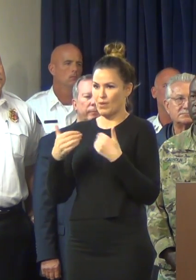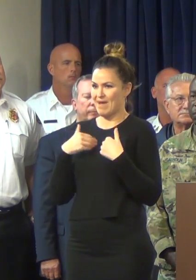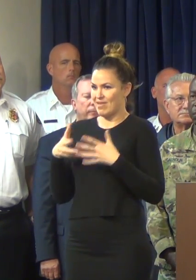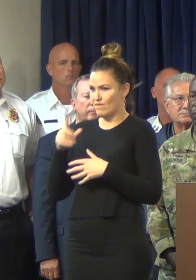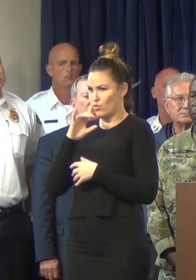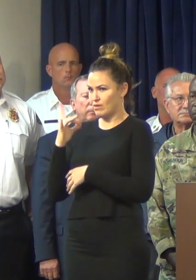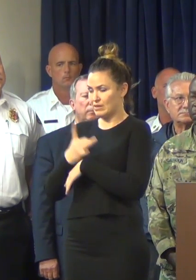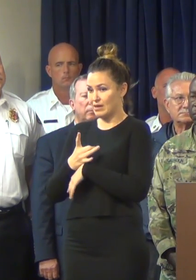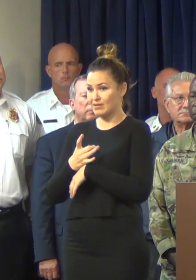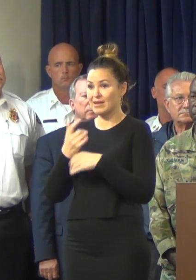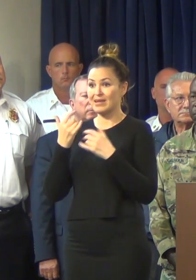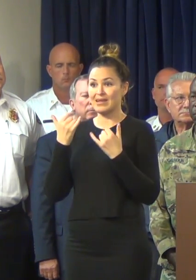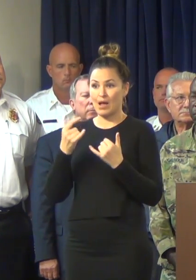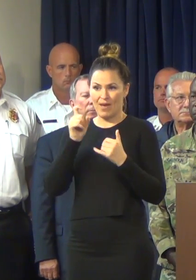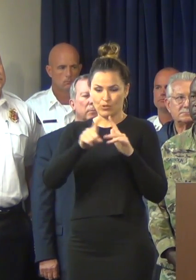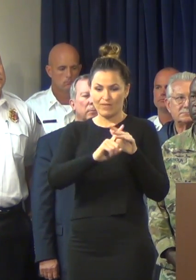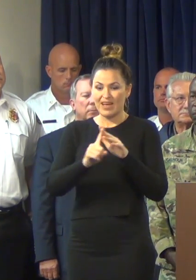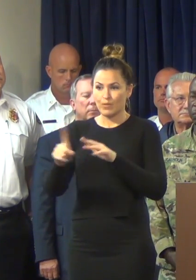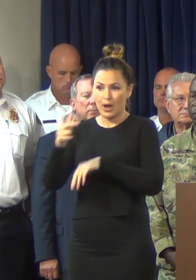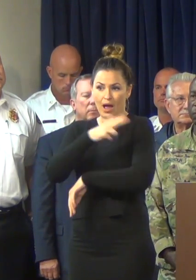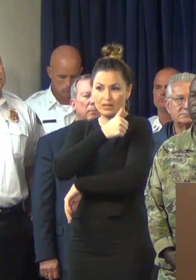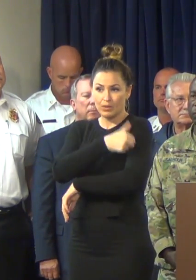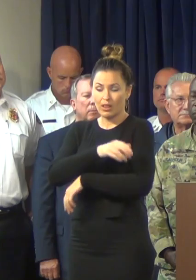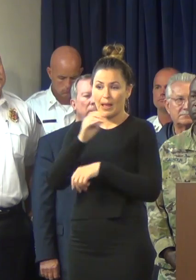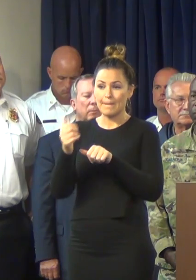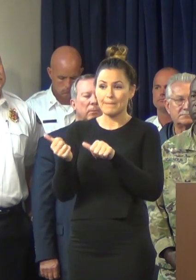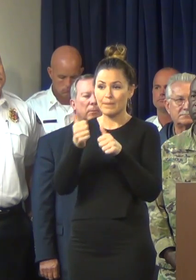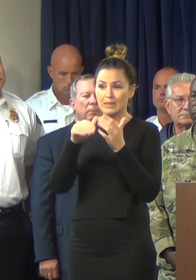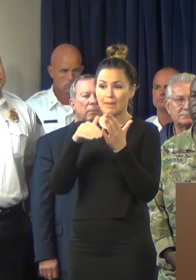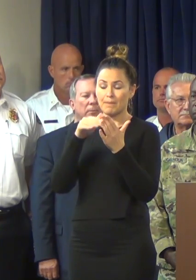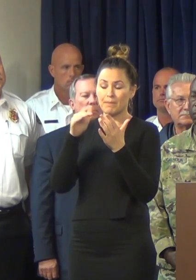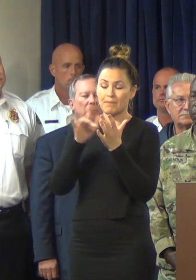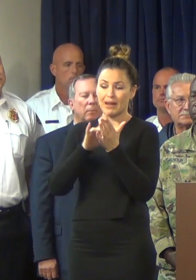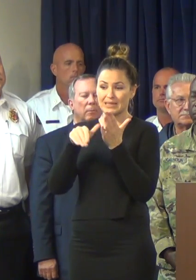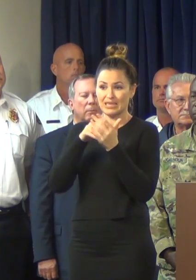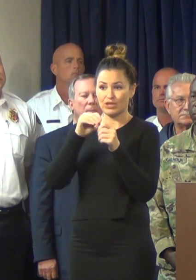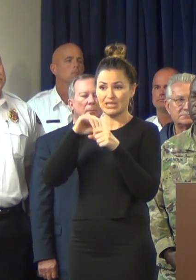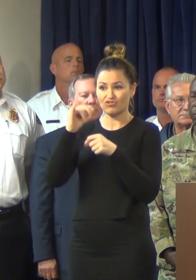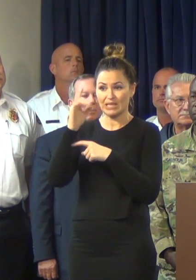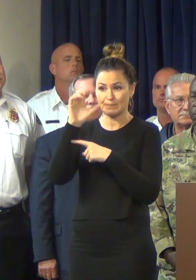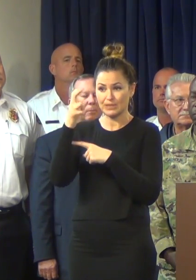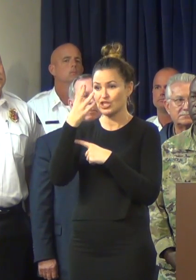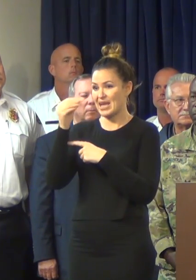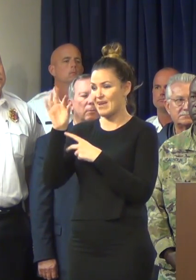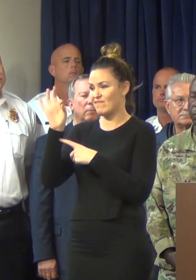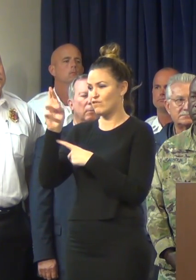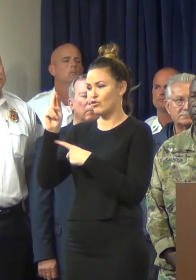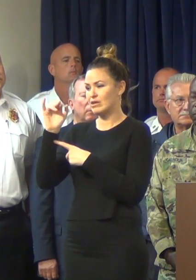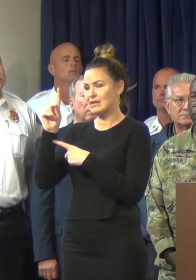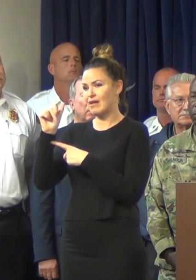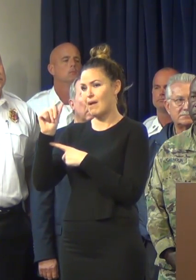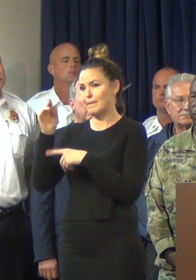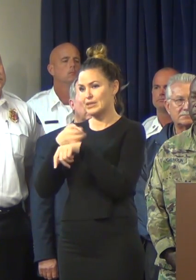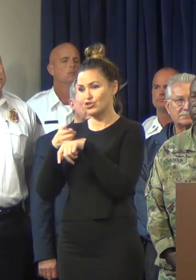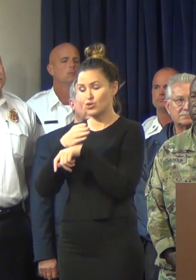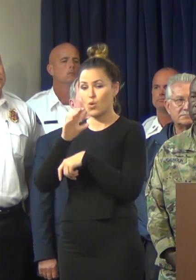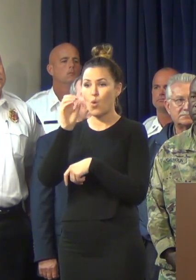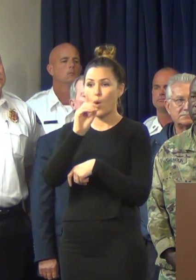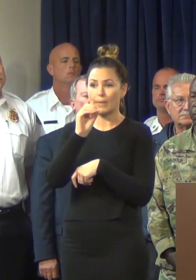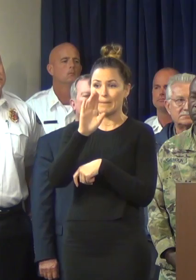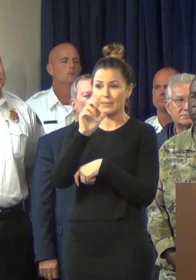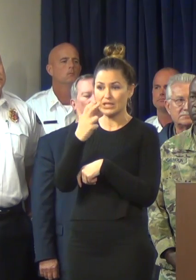evacuate hospitals. Cape Canaveral Hospital, Baptist Medical Center in Jacksonville Beach and Fernandina Beach, Florida Hospital in Ormond